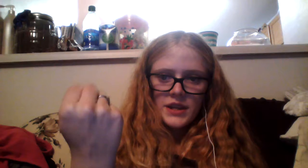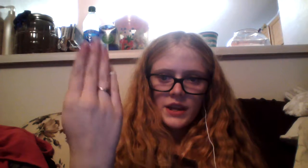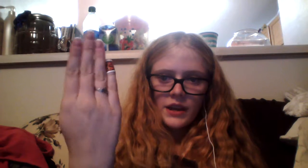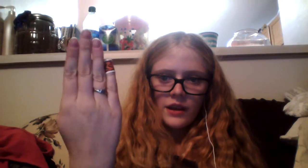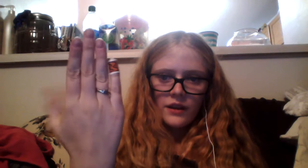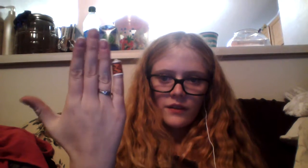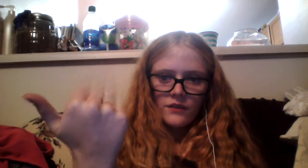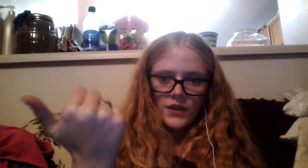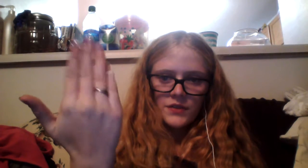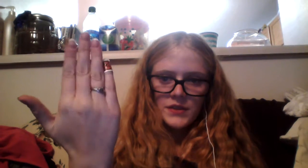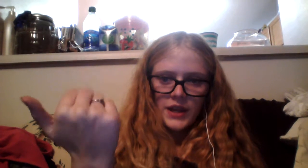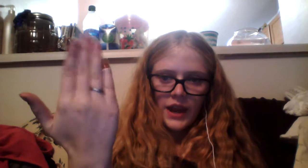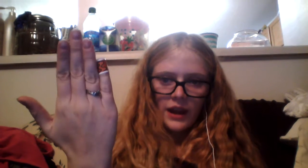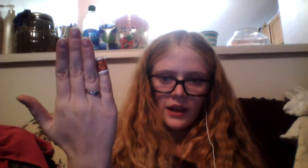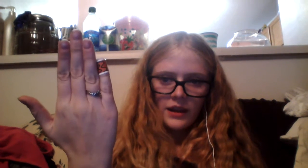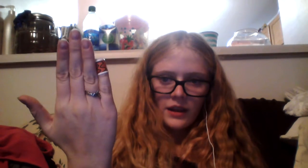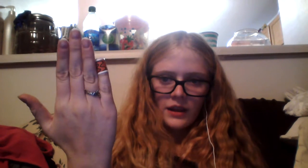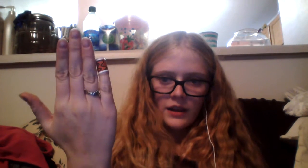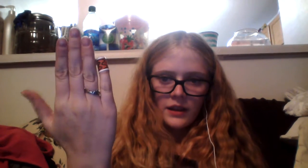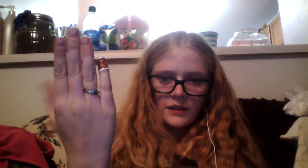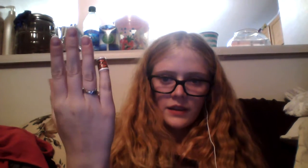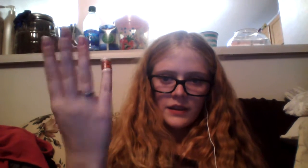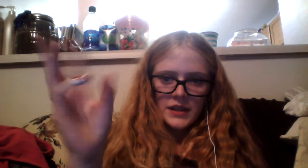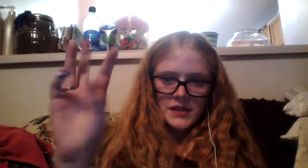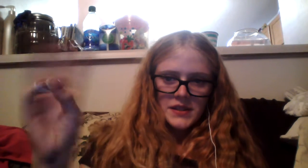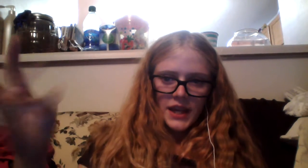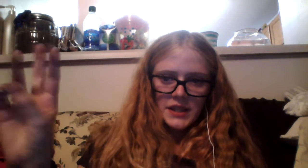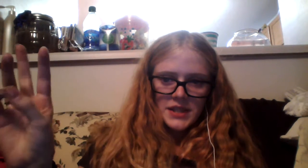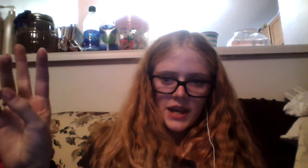14, 15, then this is 16,